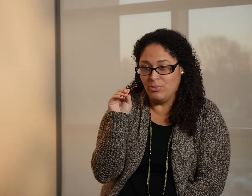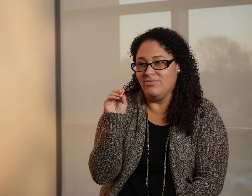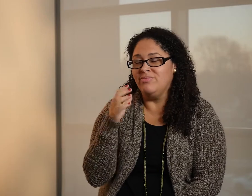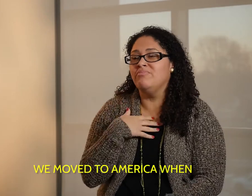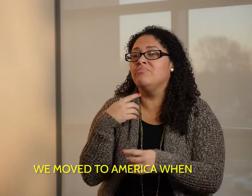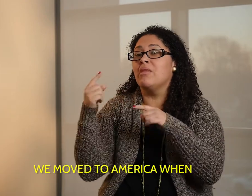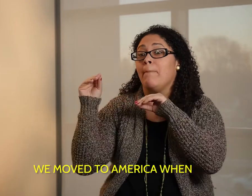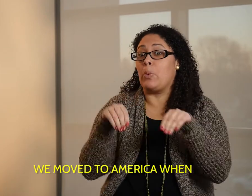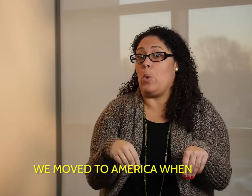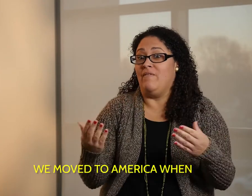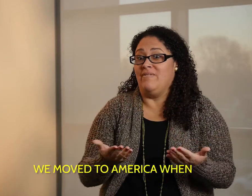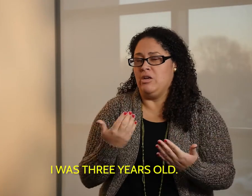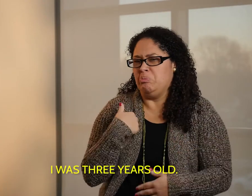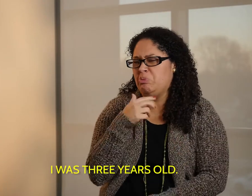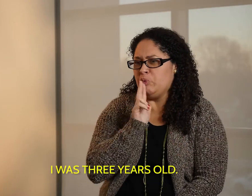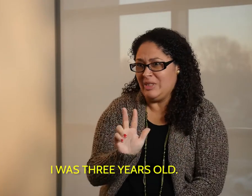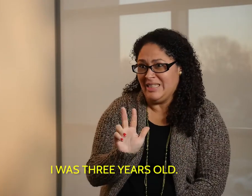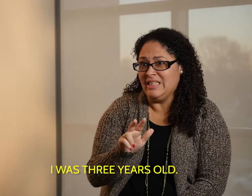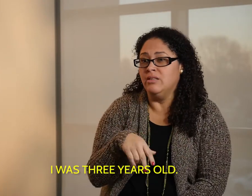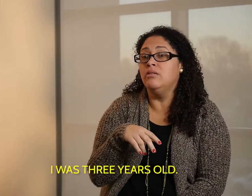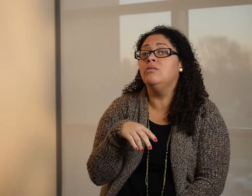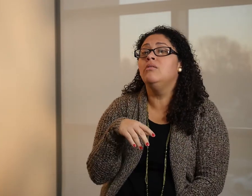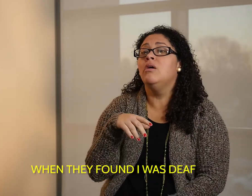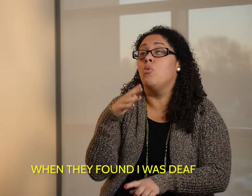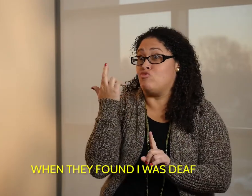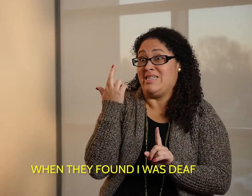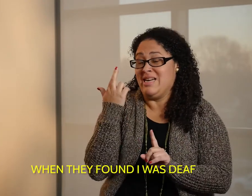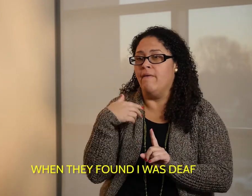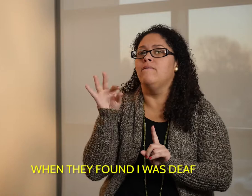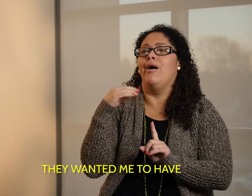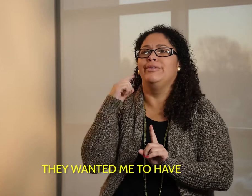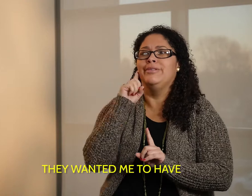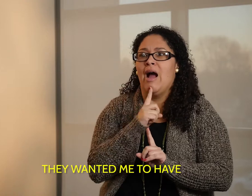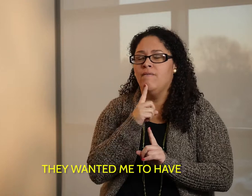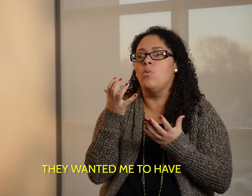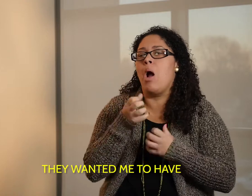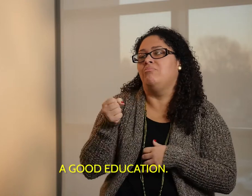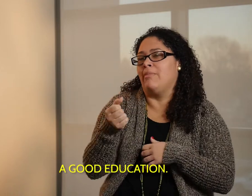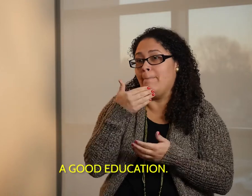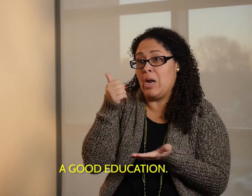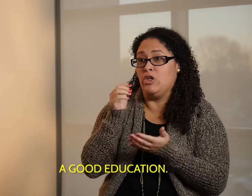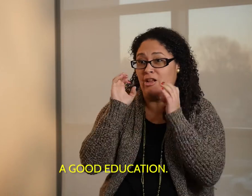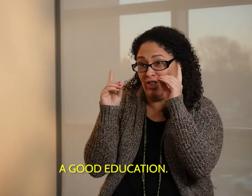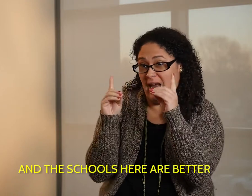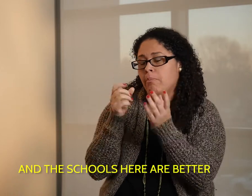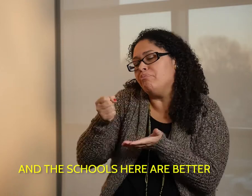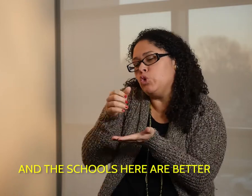We moved to America when I was 3 years old. When they found that I was deaf, they wanted me to have a good education, and the schools here